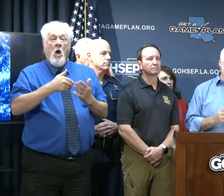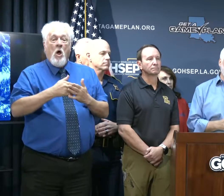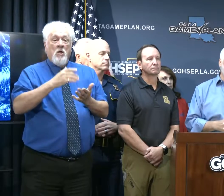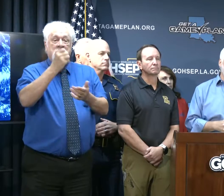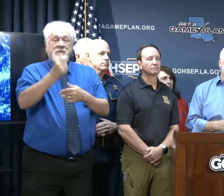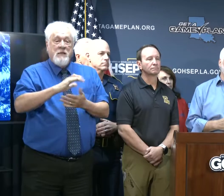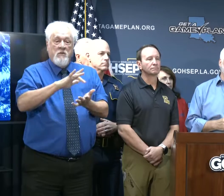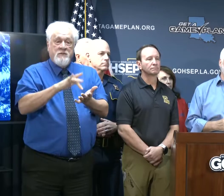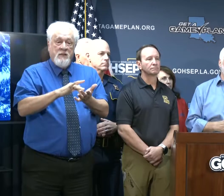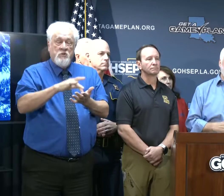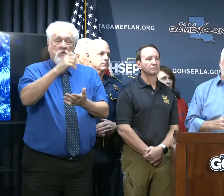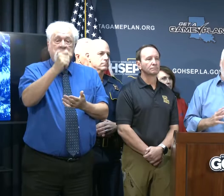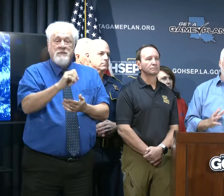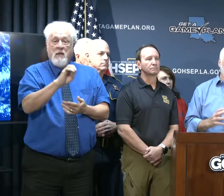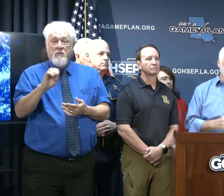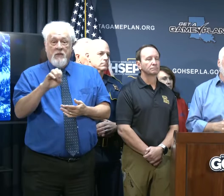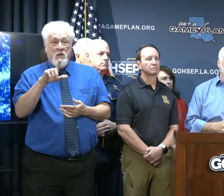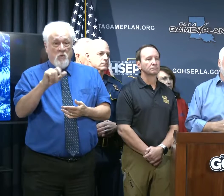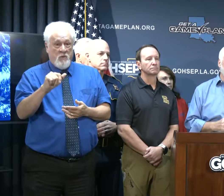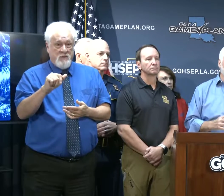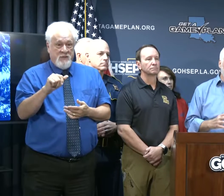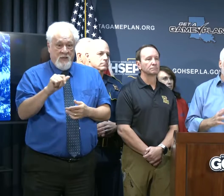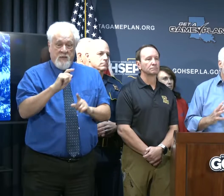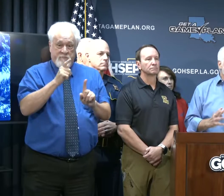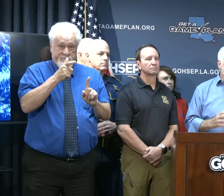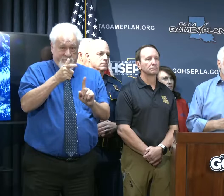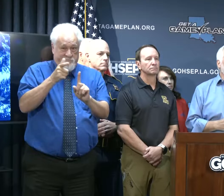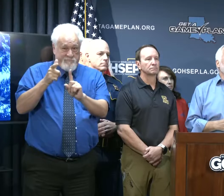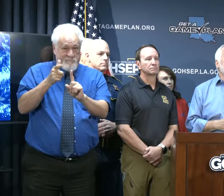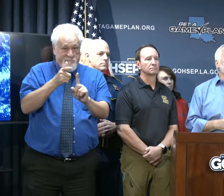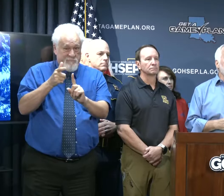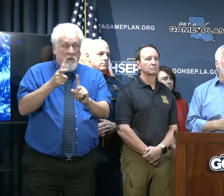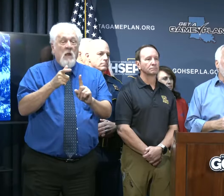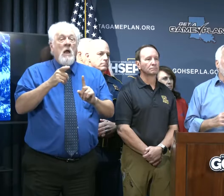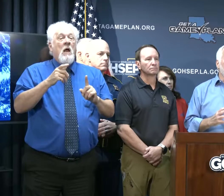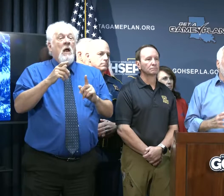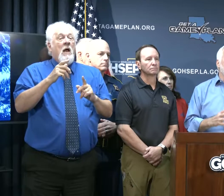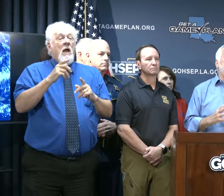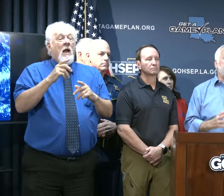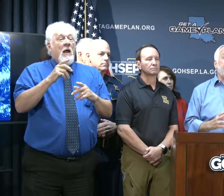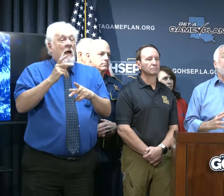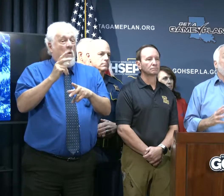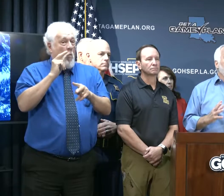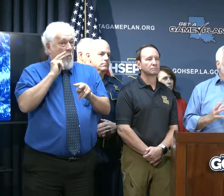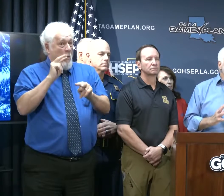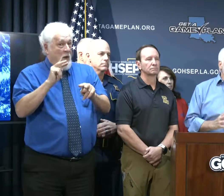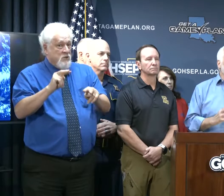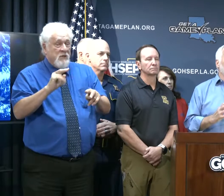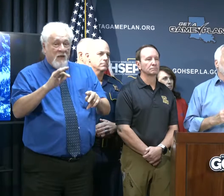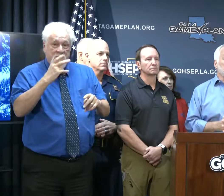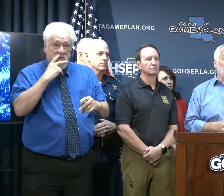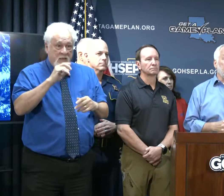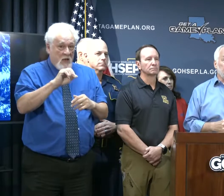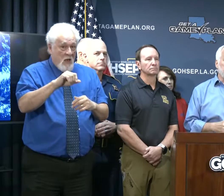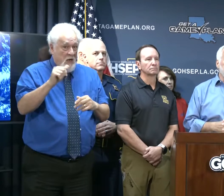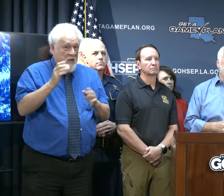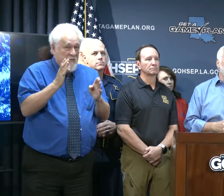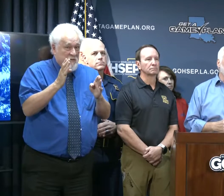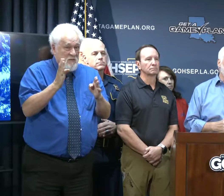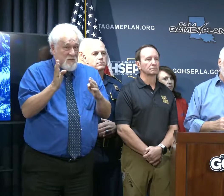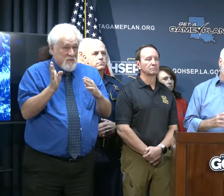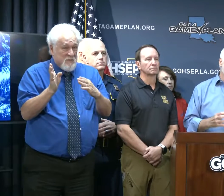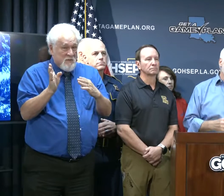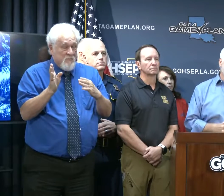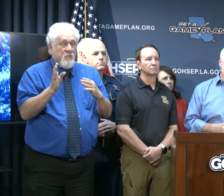central and southeastern Louisiana under the gun with this storm. Again, keeping an eye on whether we see another slight shift